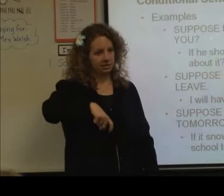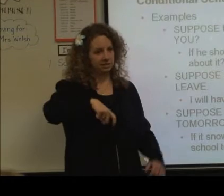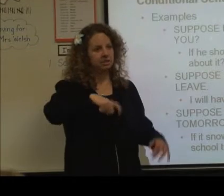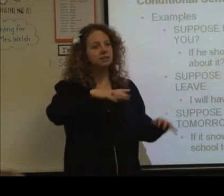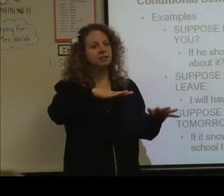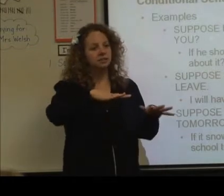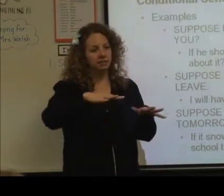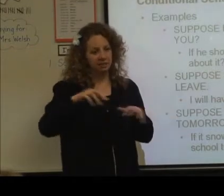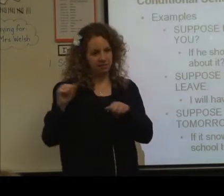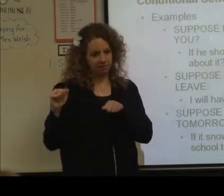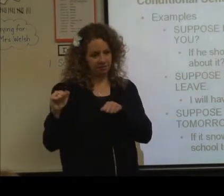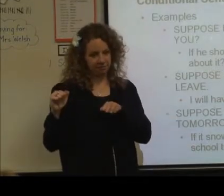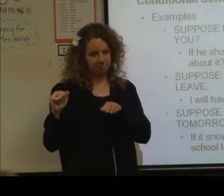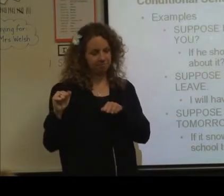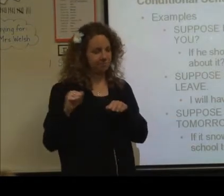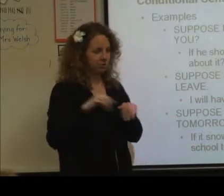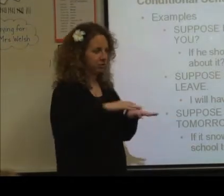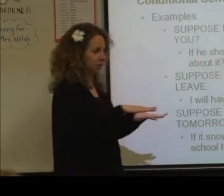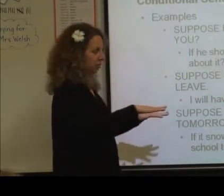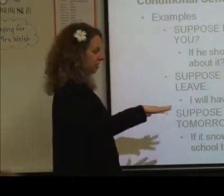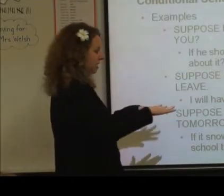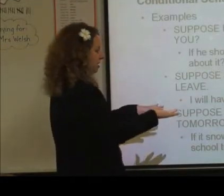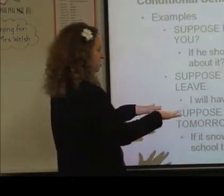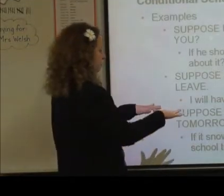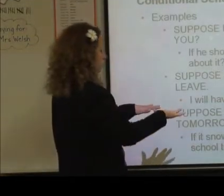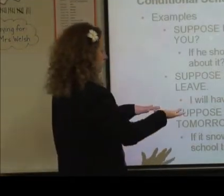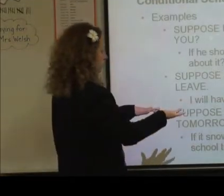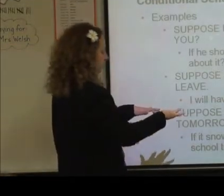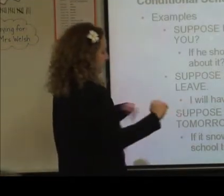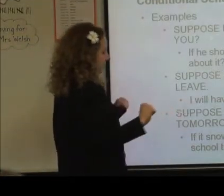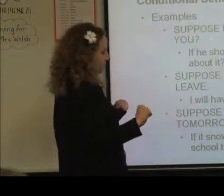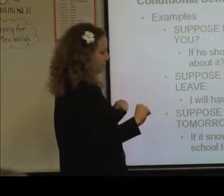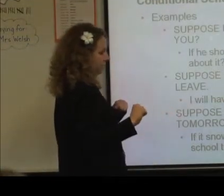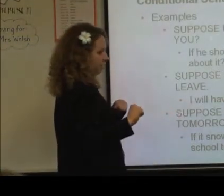must. It's like here, grabbing your stuff.